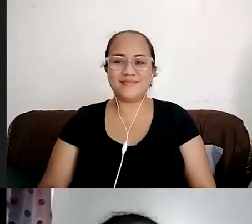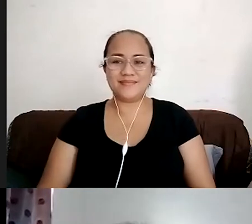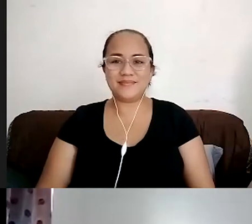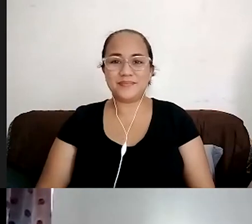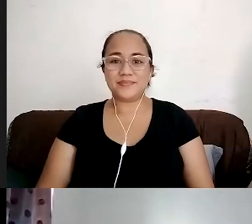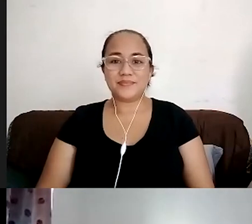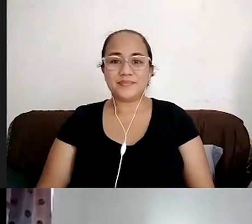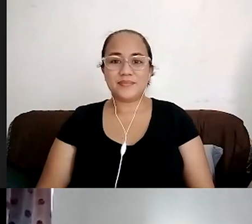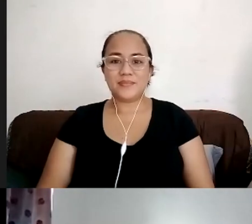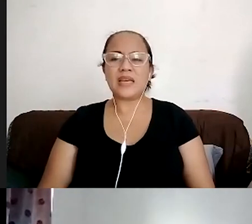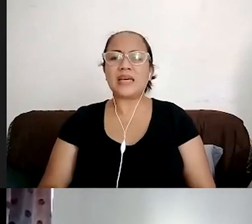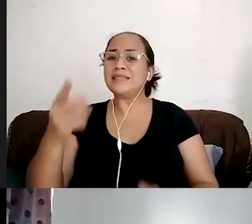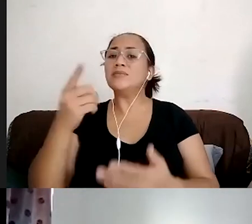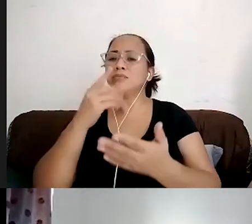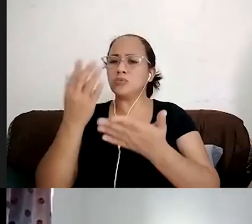This is new.